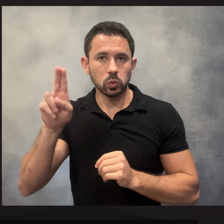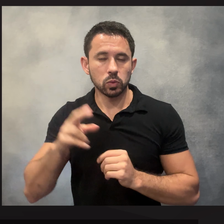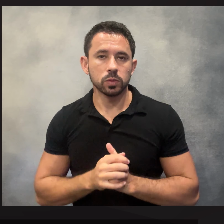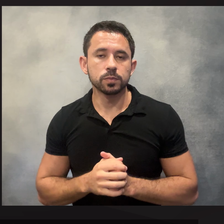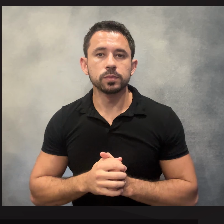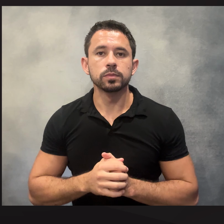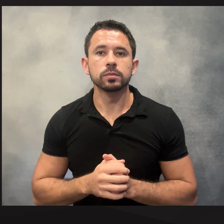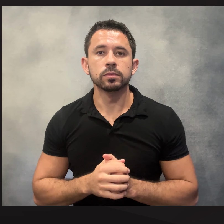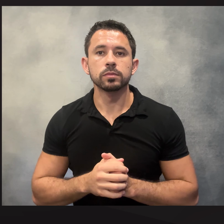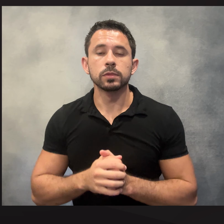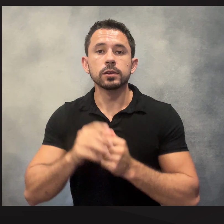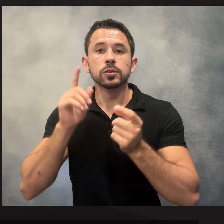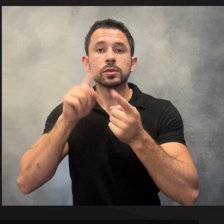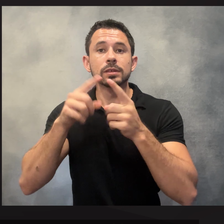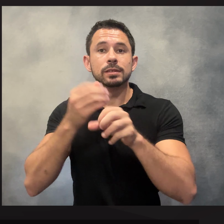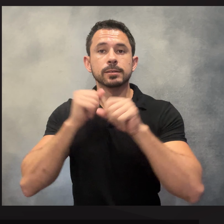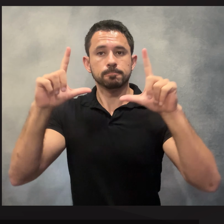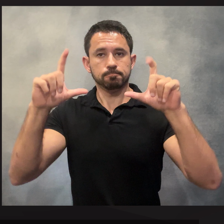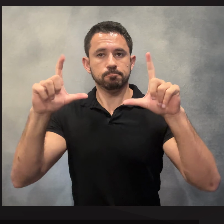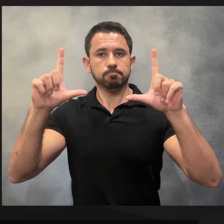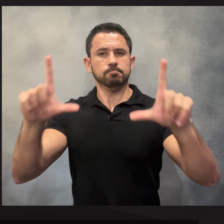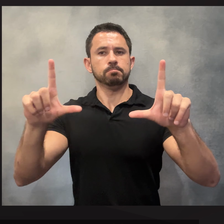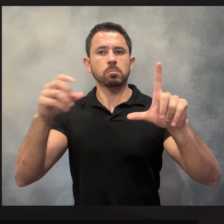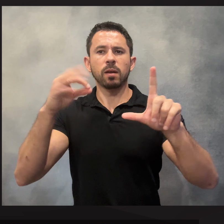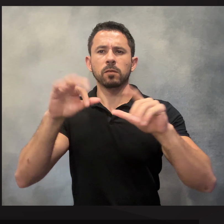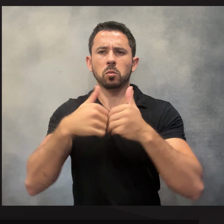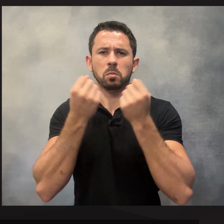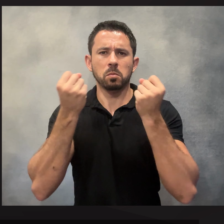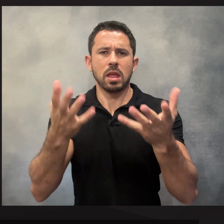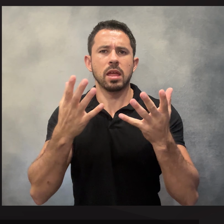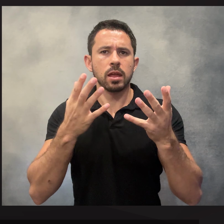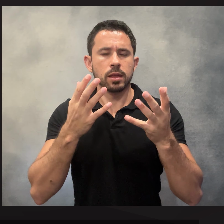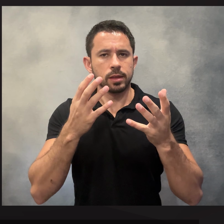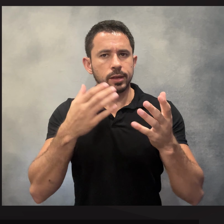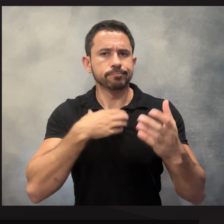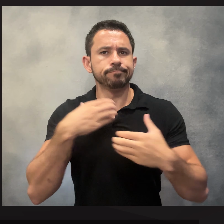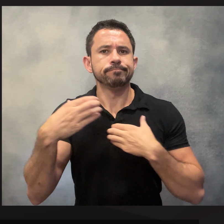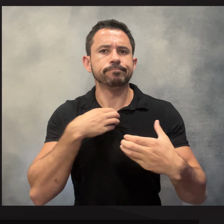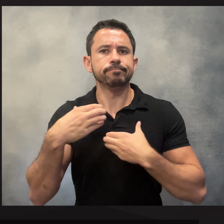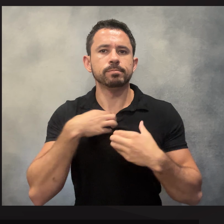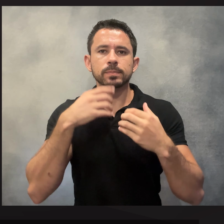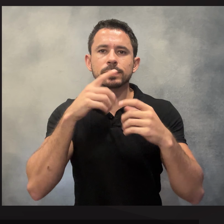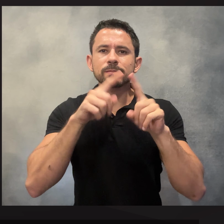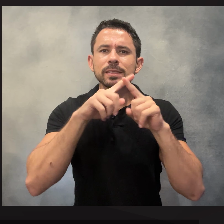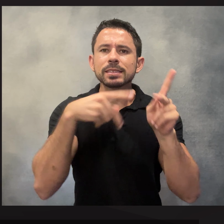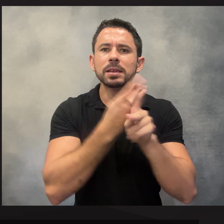To get a snapshot of how many different complaint types there were in Queens